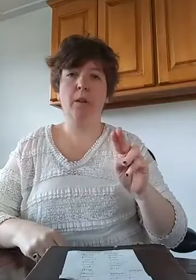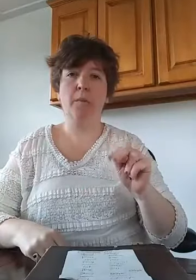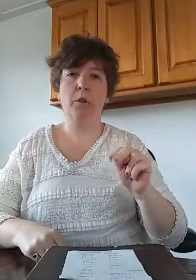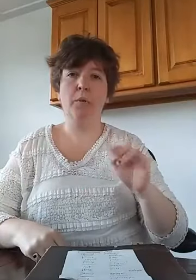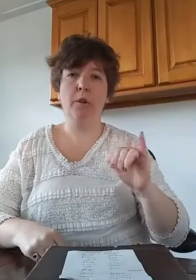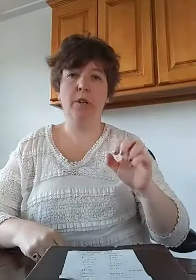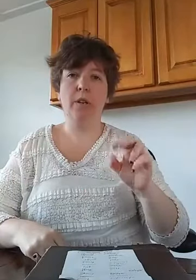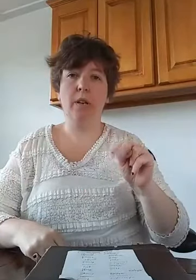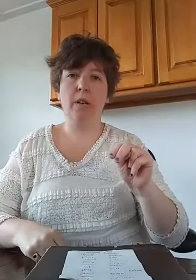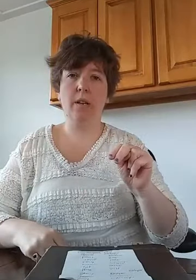Communion.